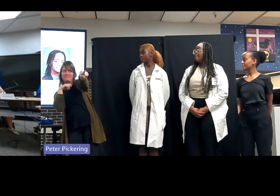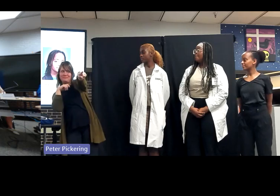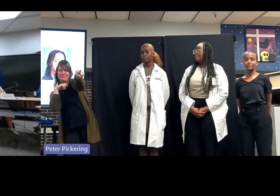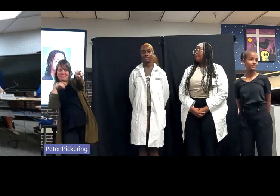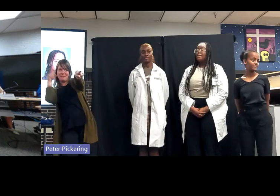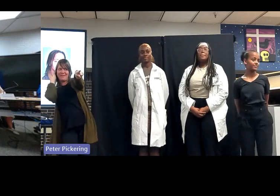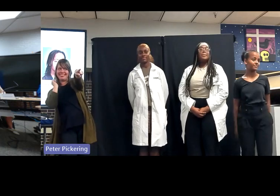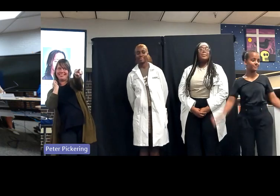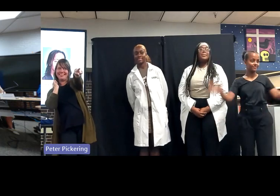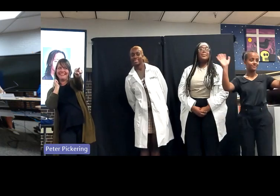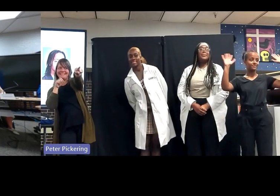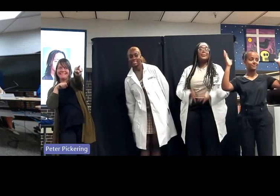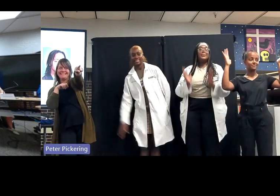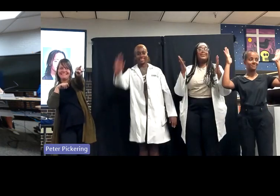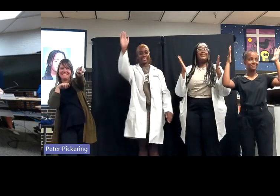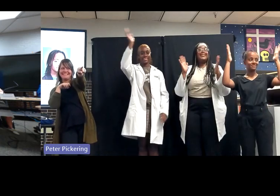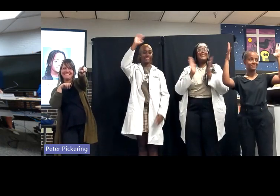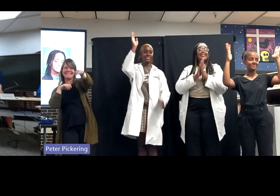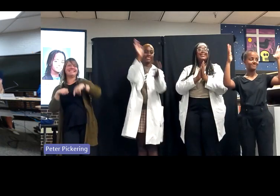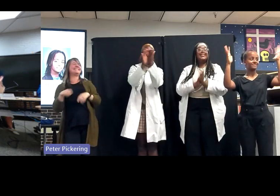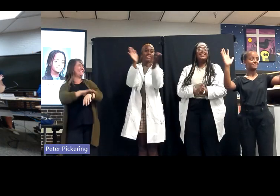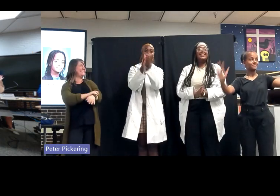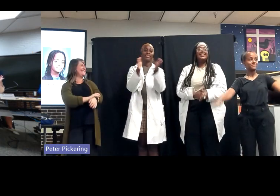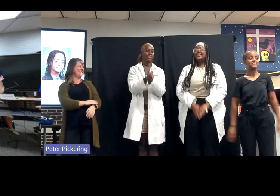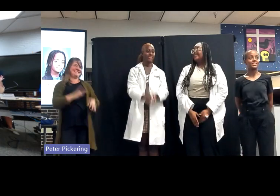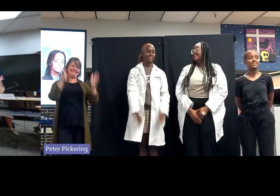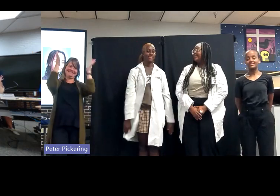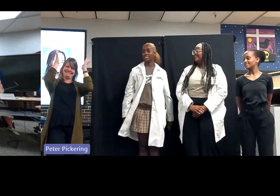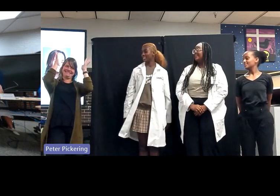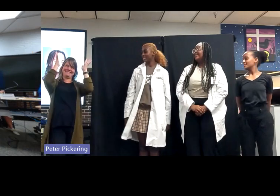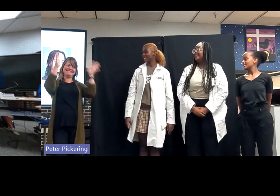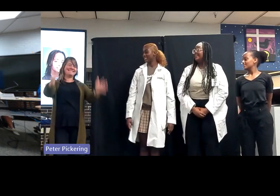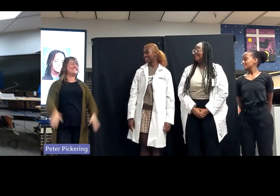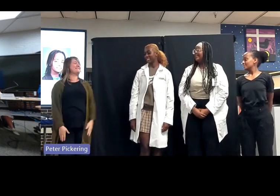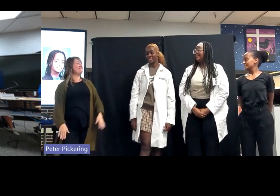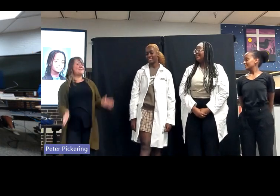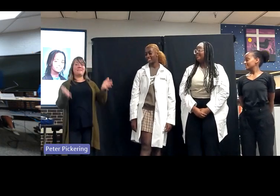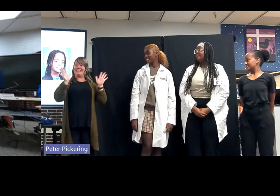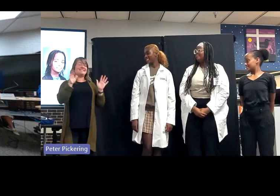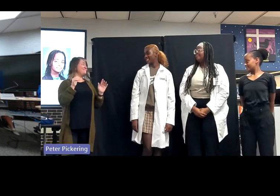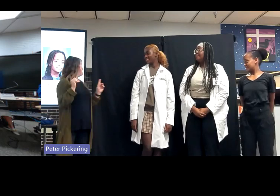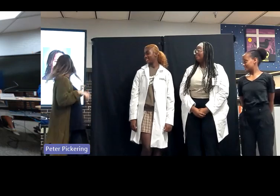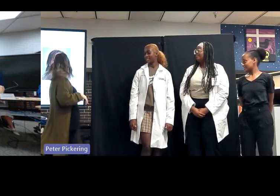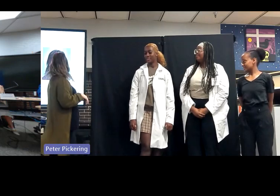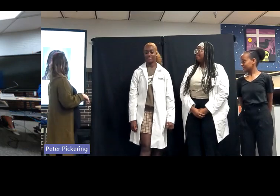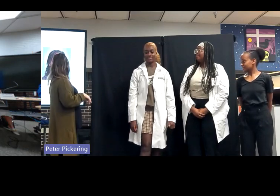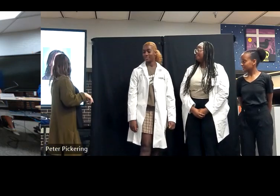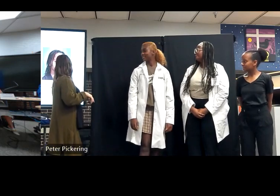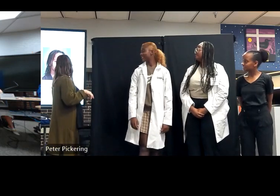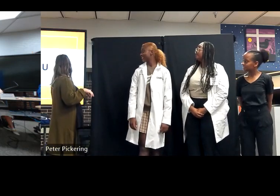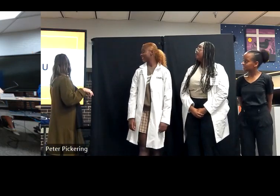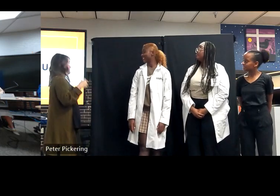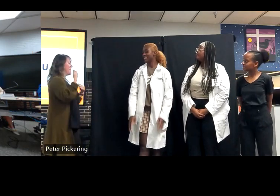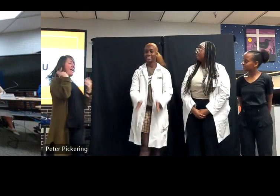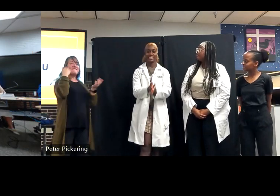entire internship. So Beth, will you please raise your hand? We can all applaud you. Right.